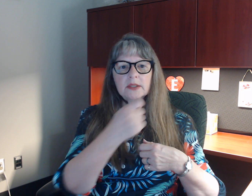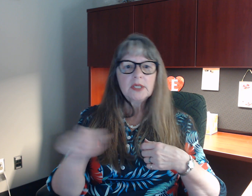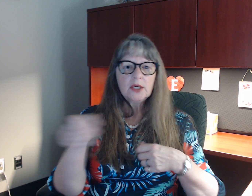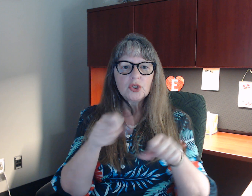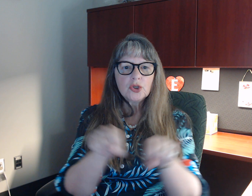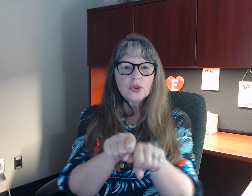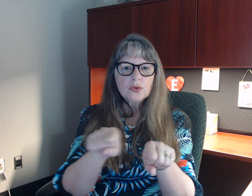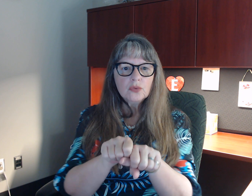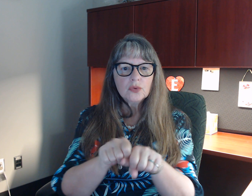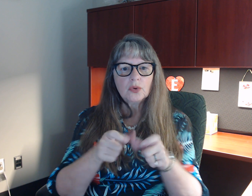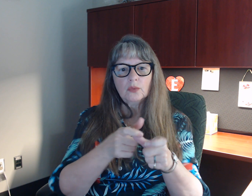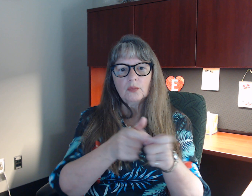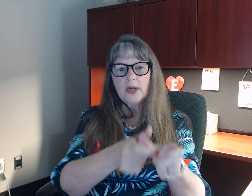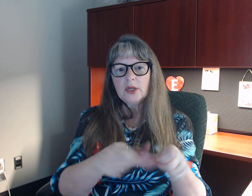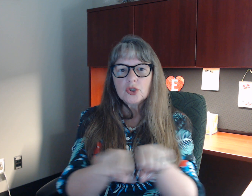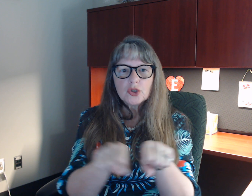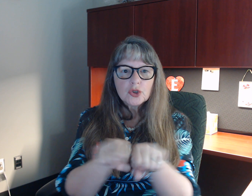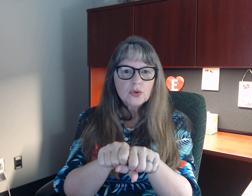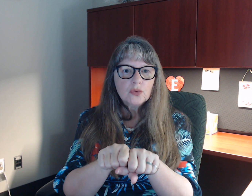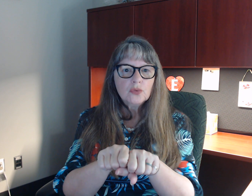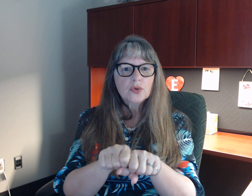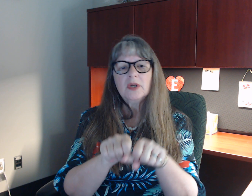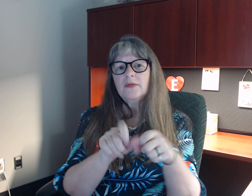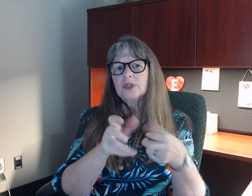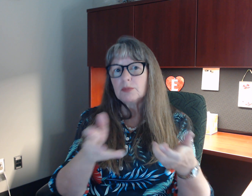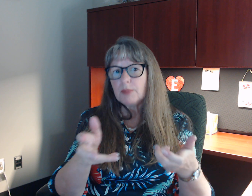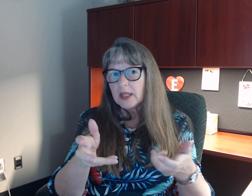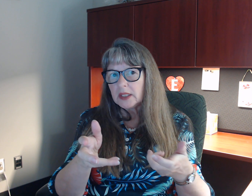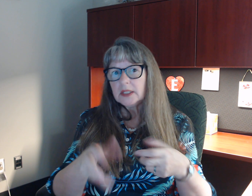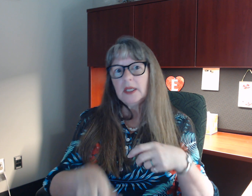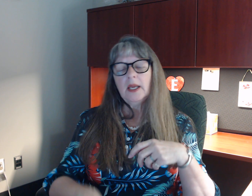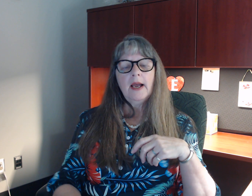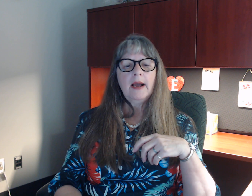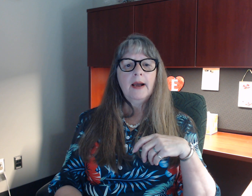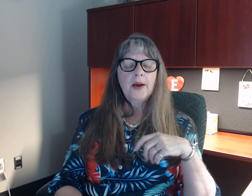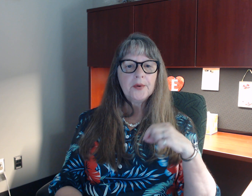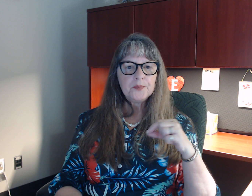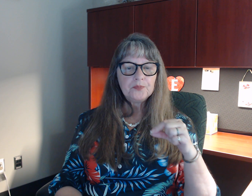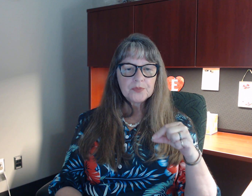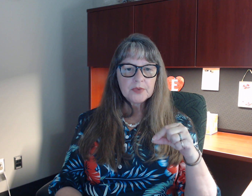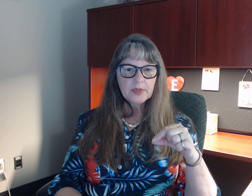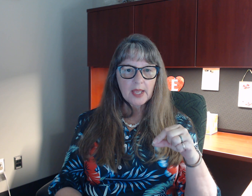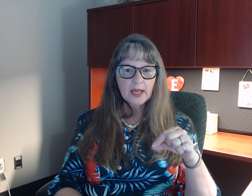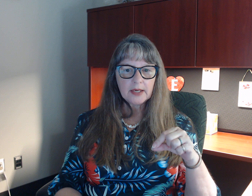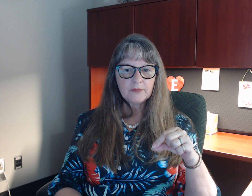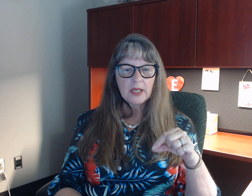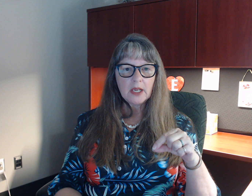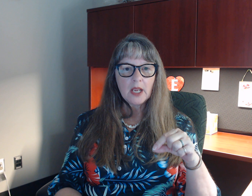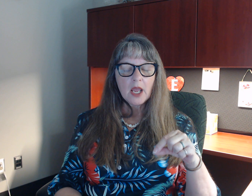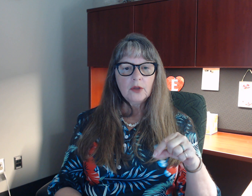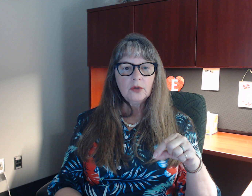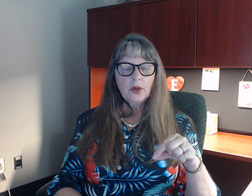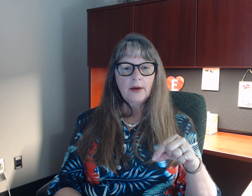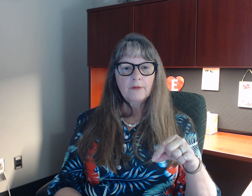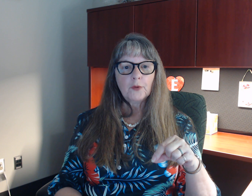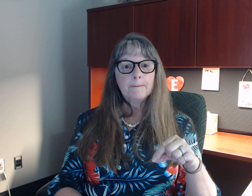tennis shoes or running shoes. You can even spell it, that kind of thing. For